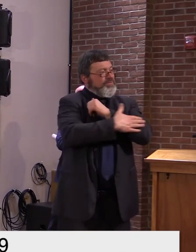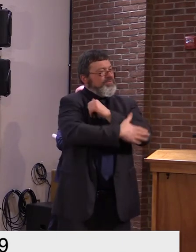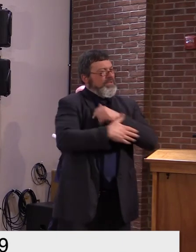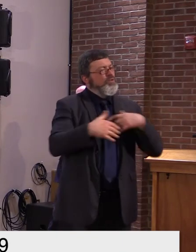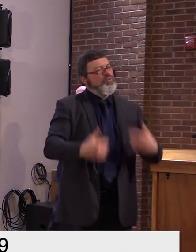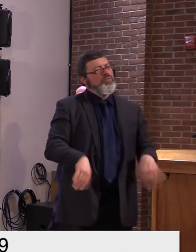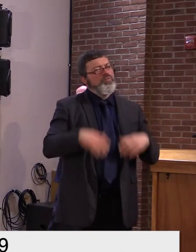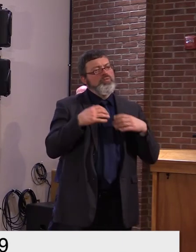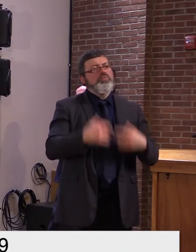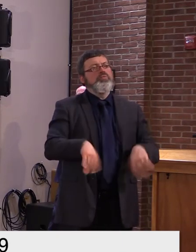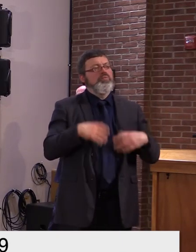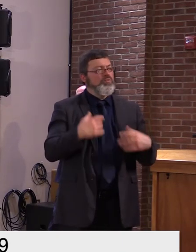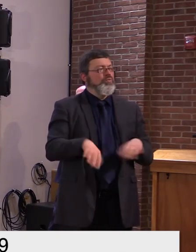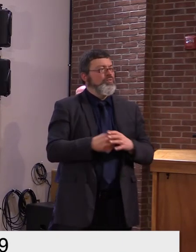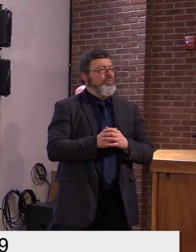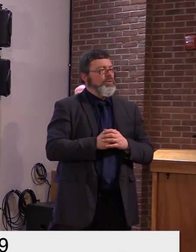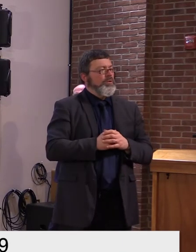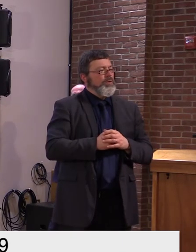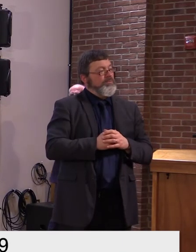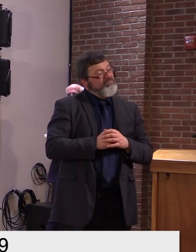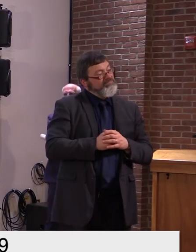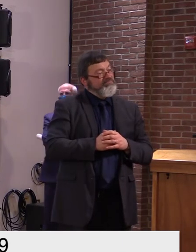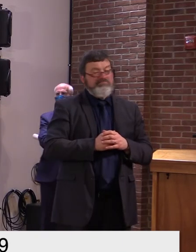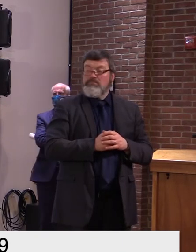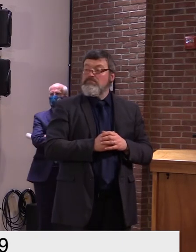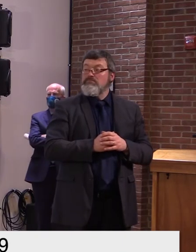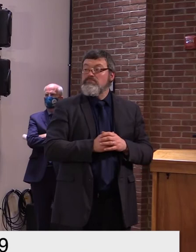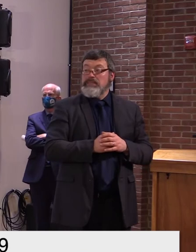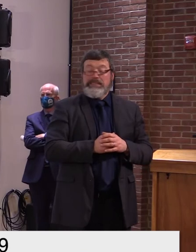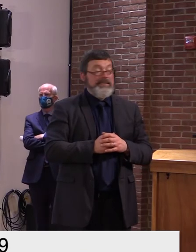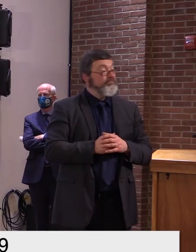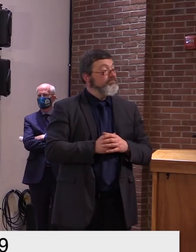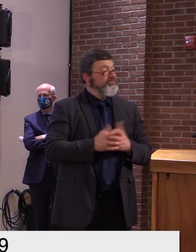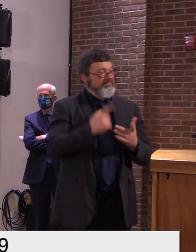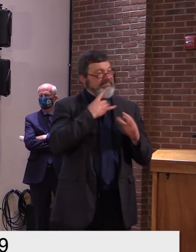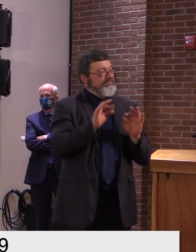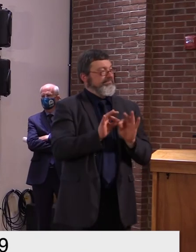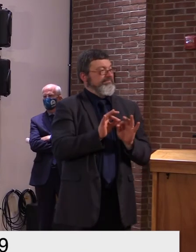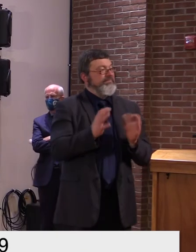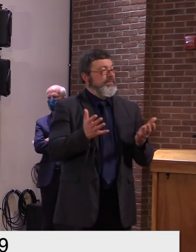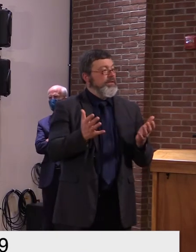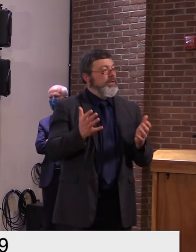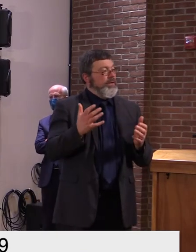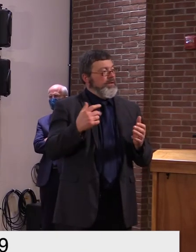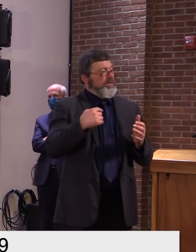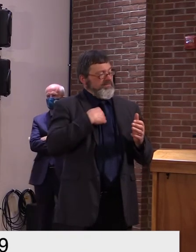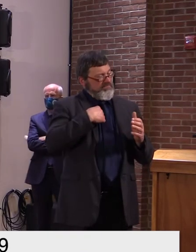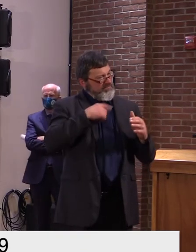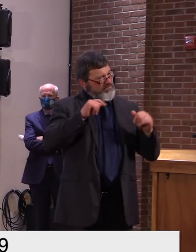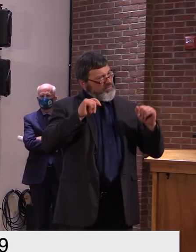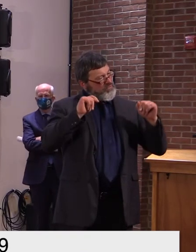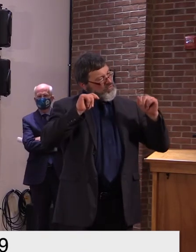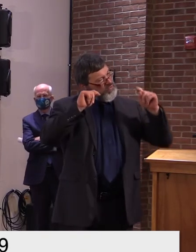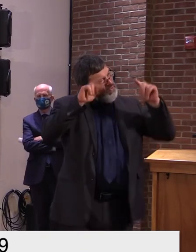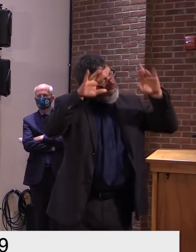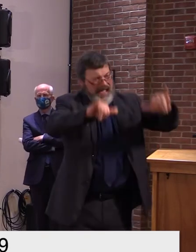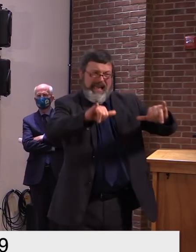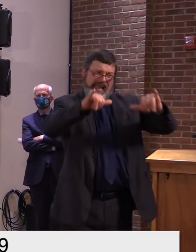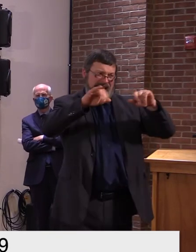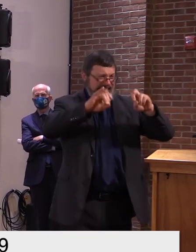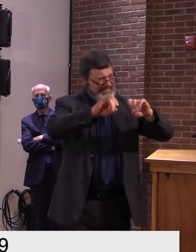happy to again, we're trying to do everything we can. We need the